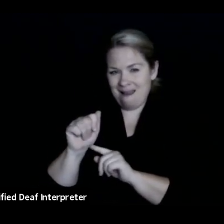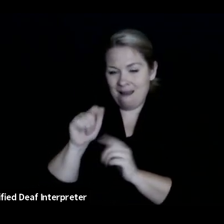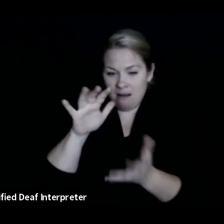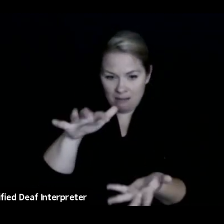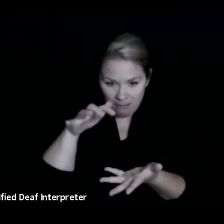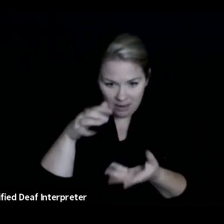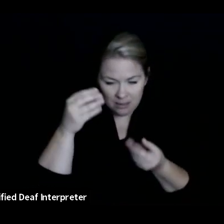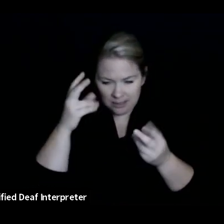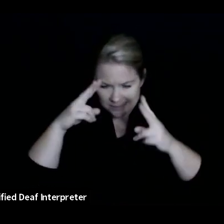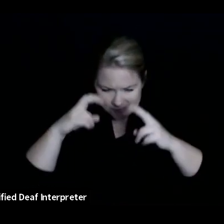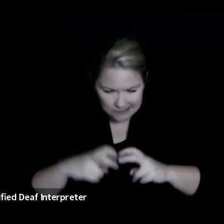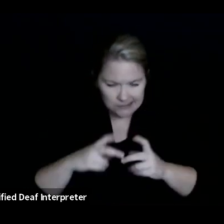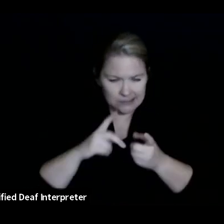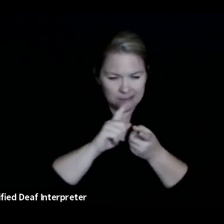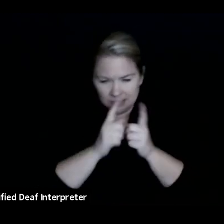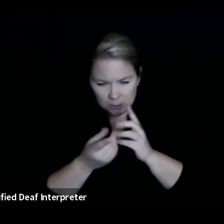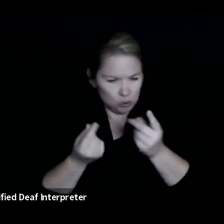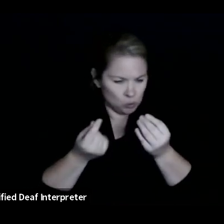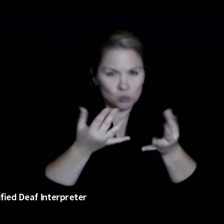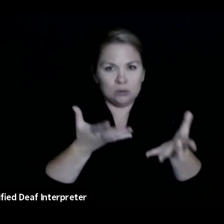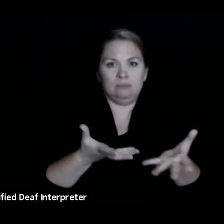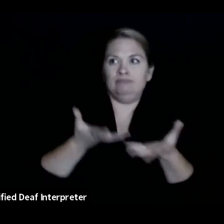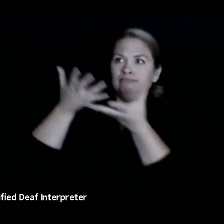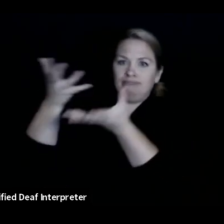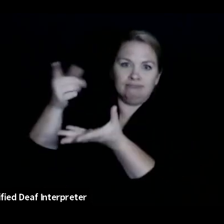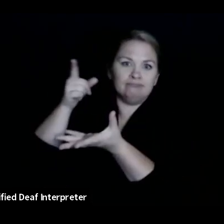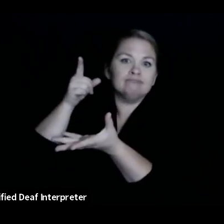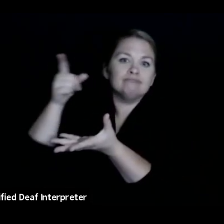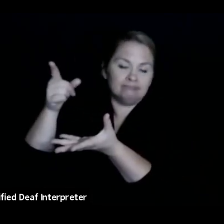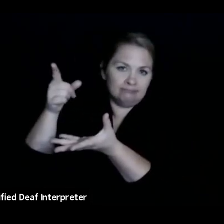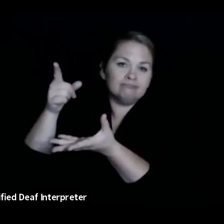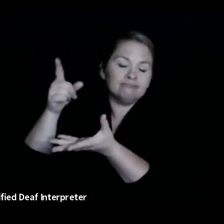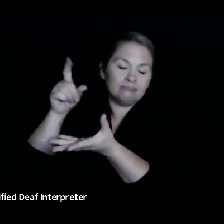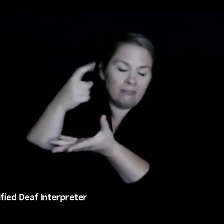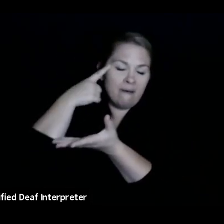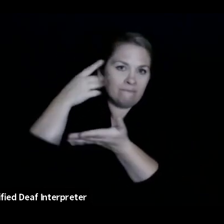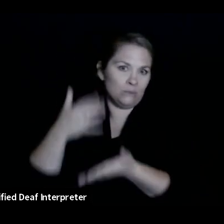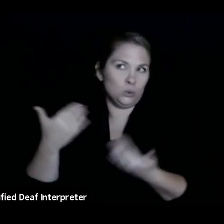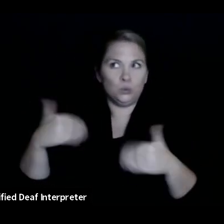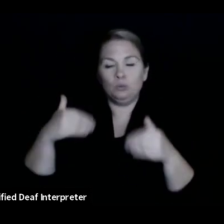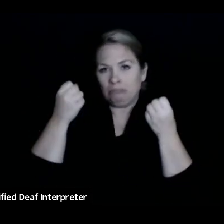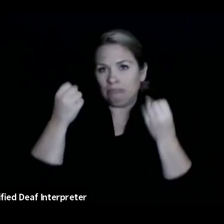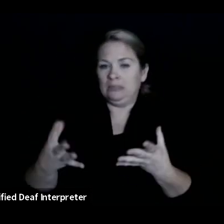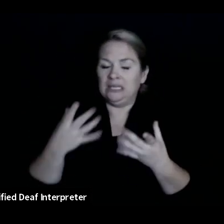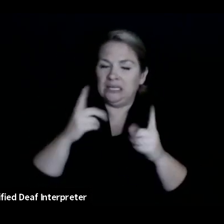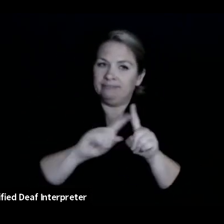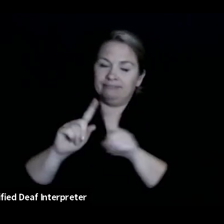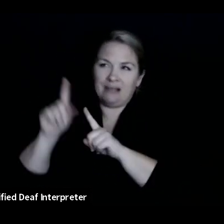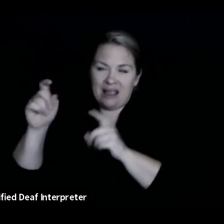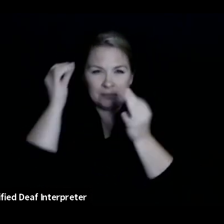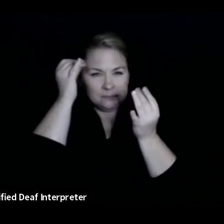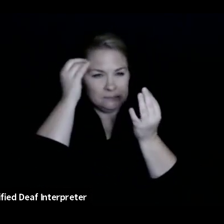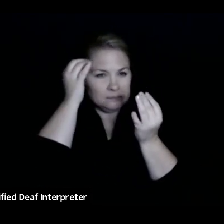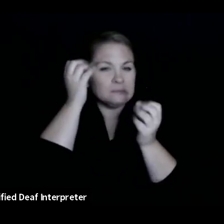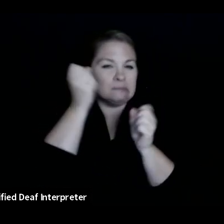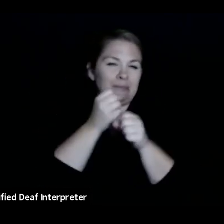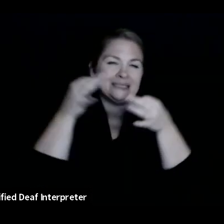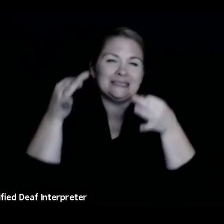that go into this very complex decision making. And even with the best information, it is